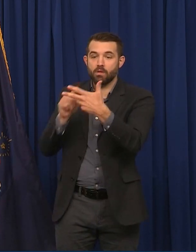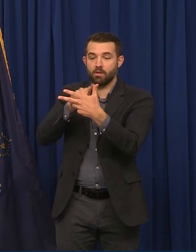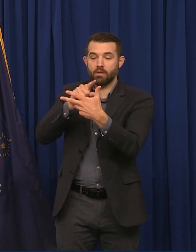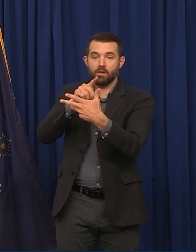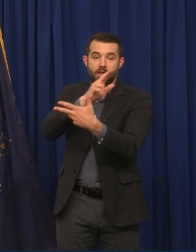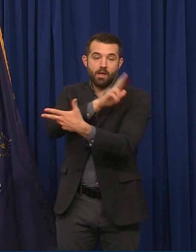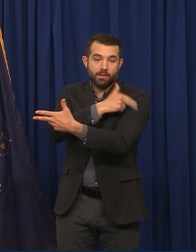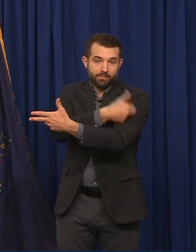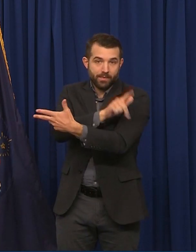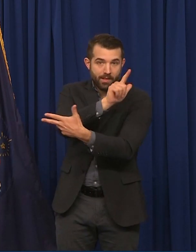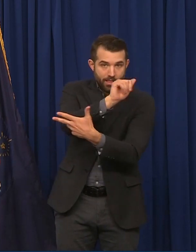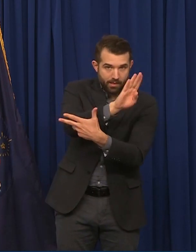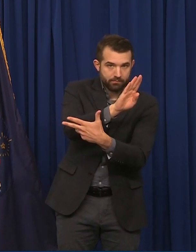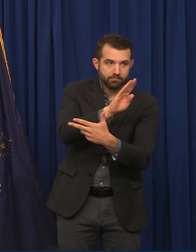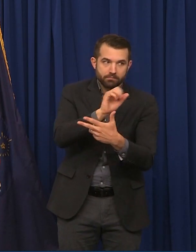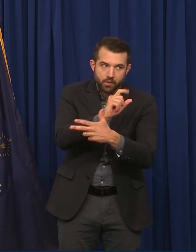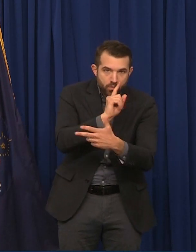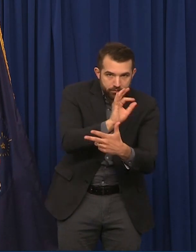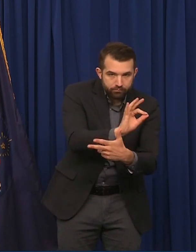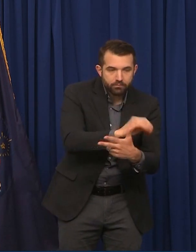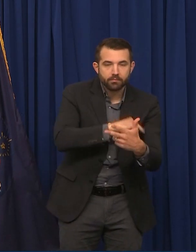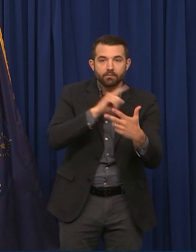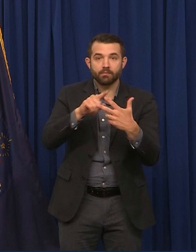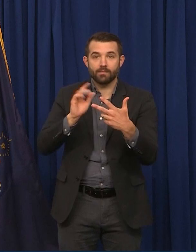of testing across the state.